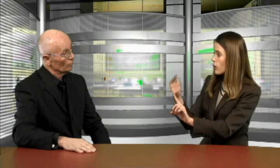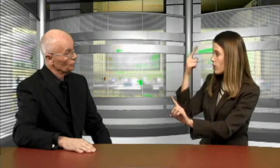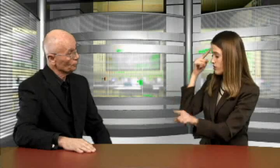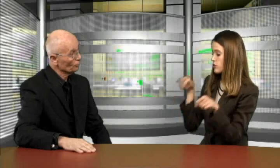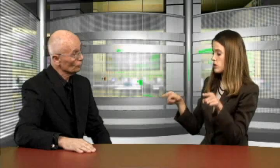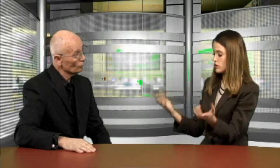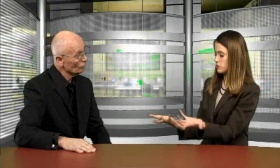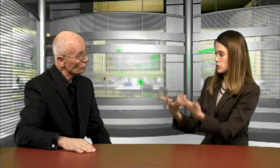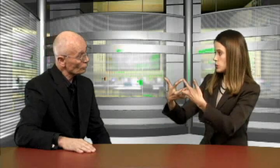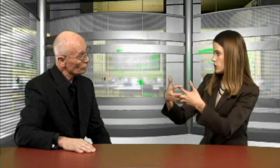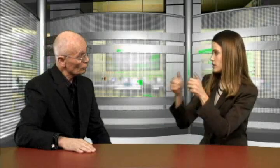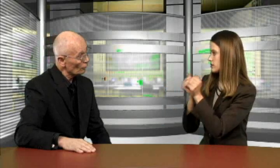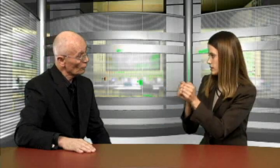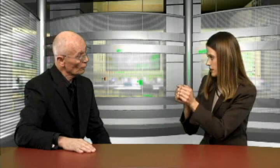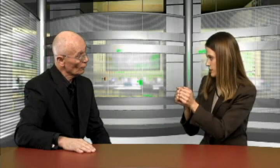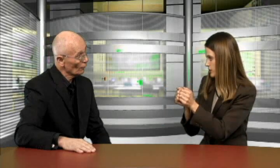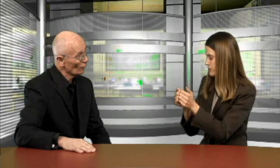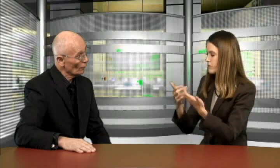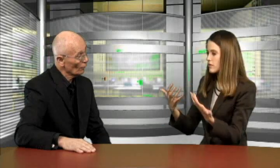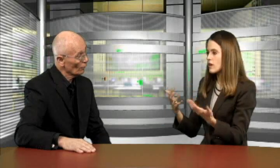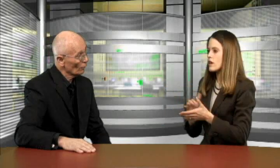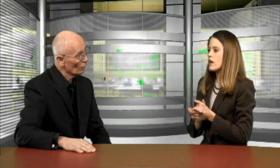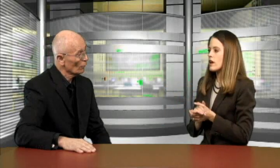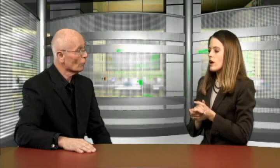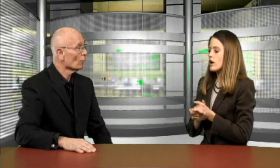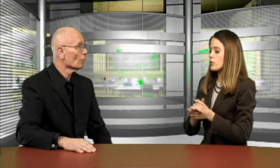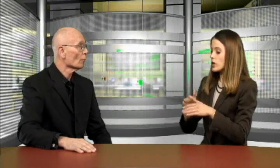think that should be the goal for both of them to be able to work together.